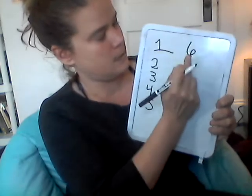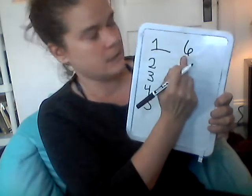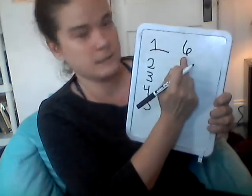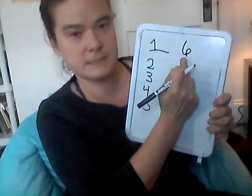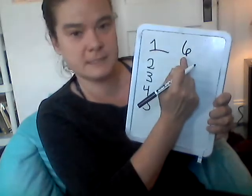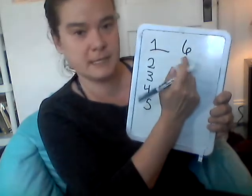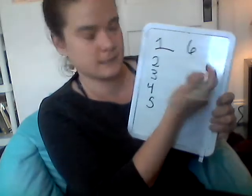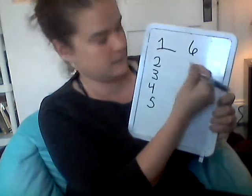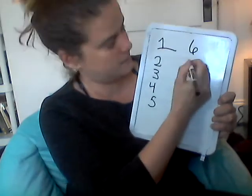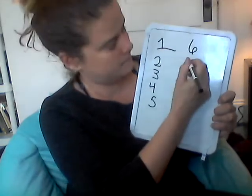six,